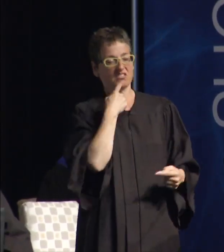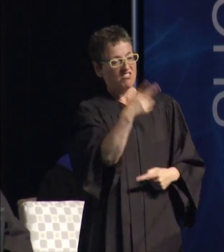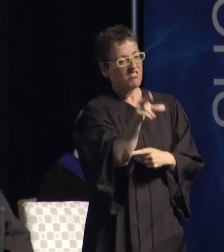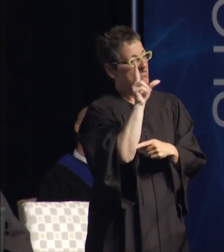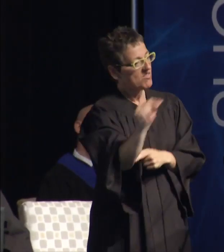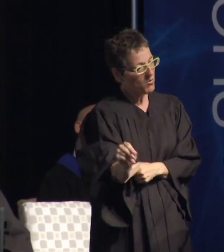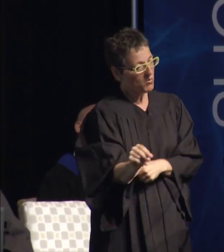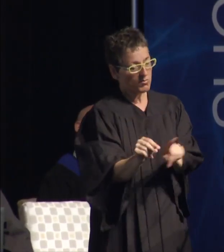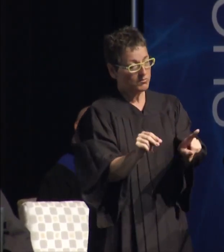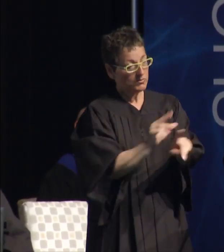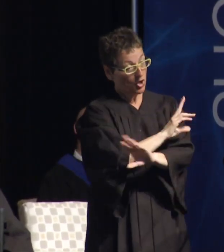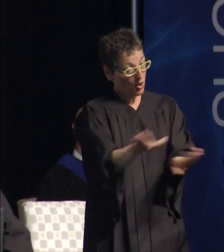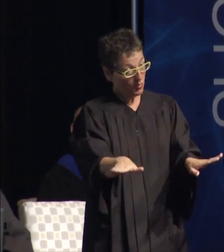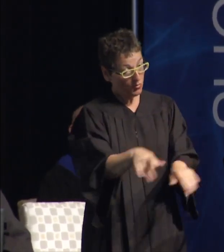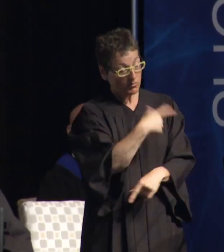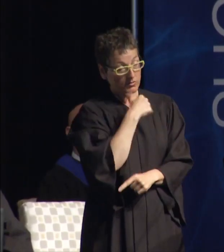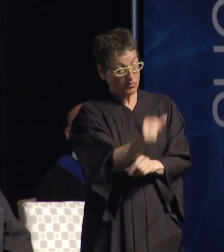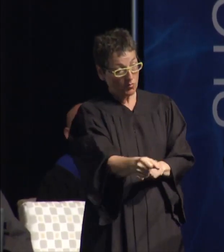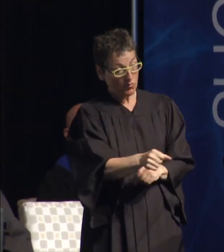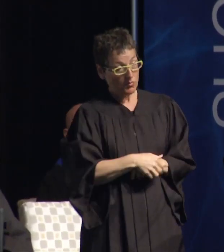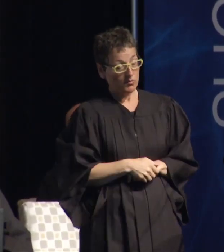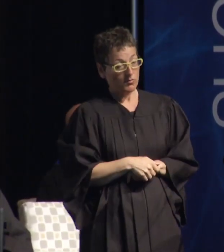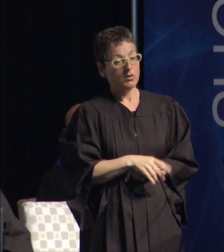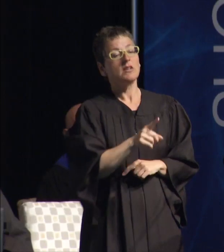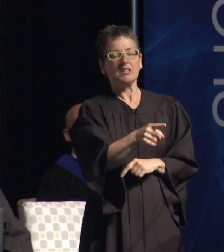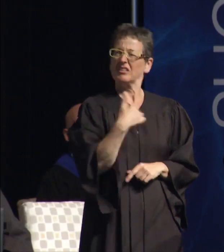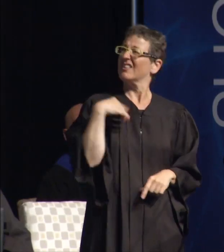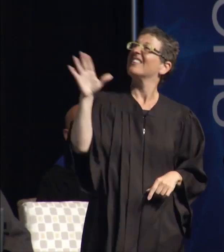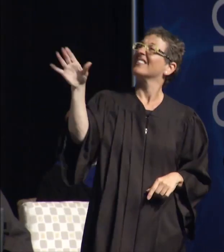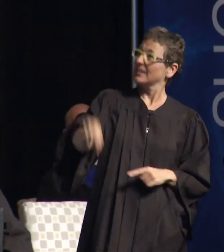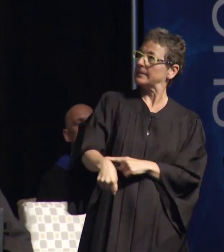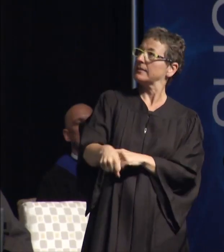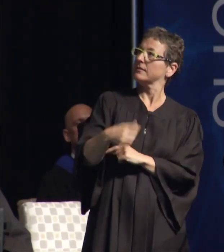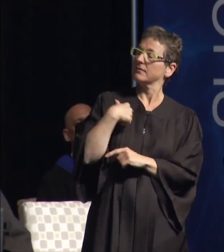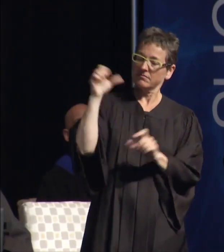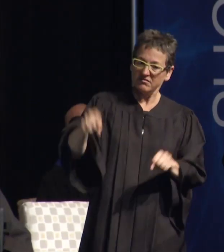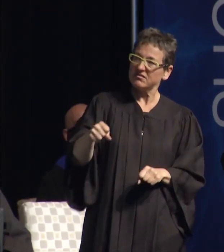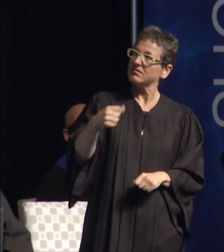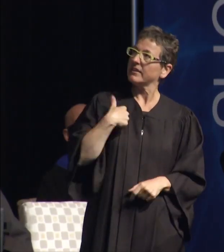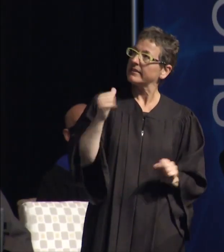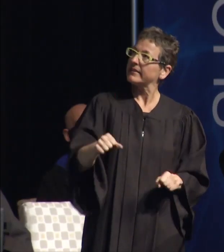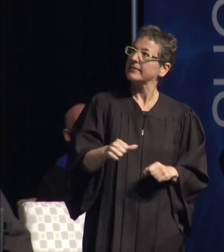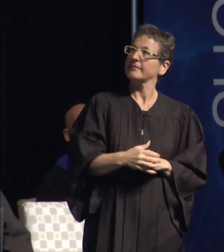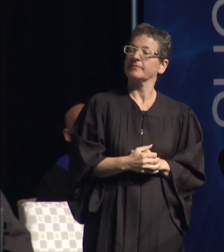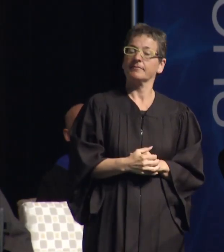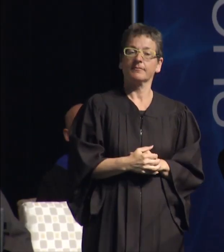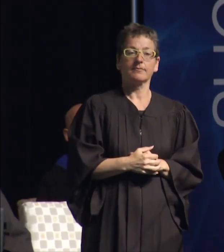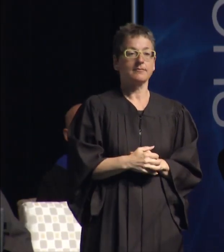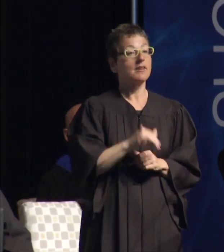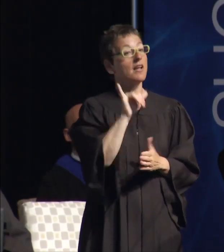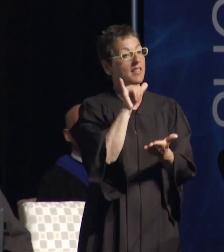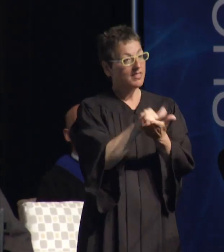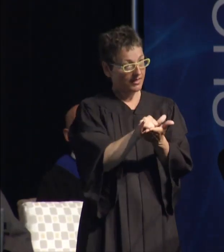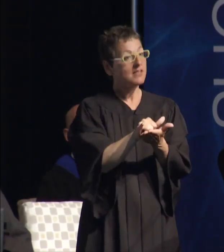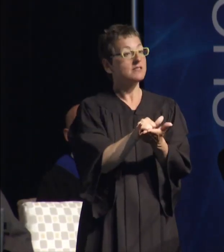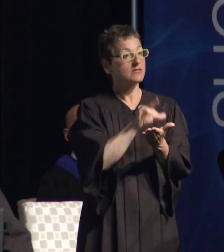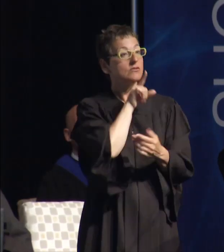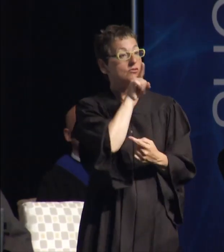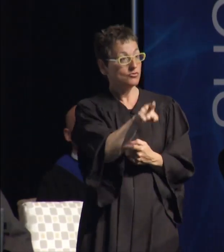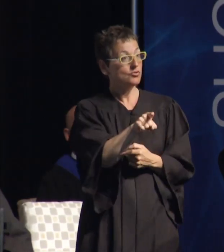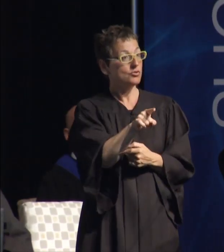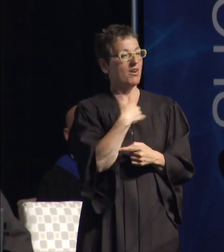firmly, and very quickly they will tell you no, and you will tell them yes. That's anonymous. I saw it on a